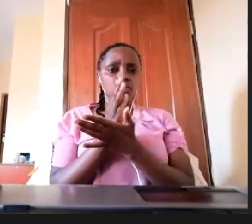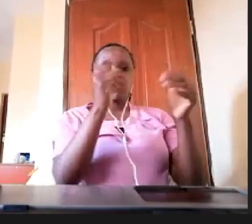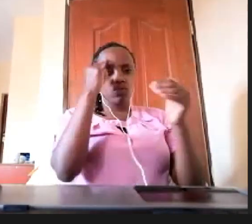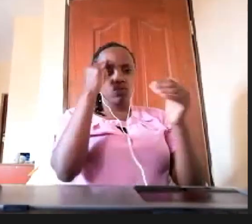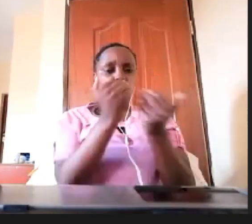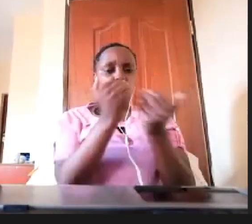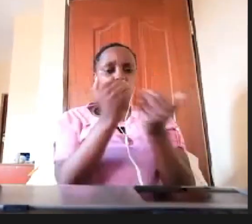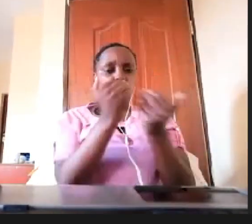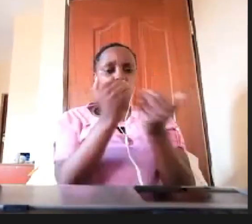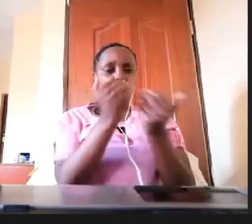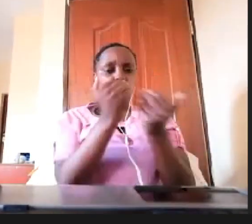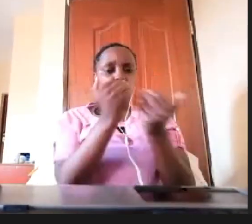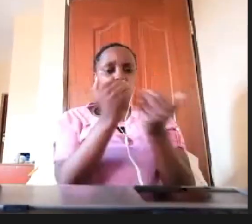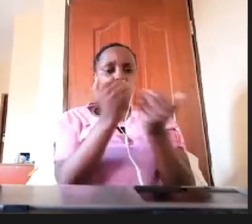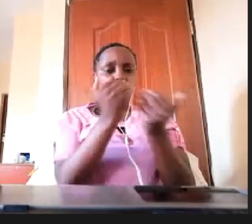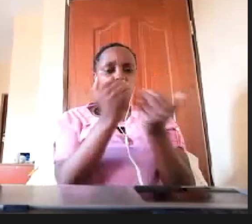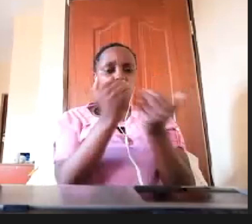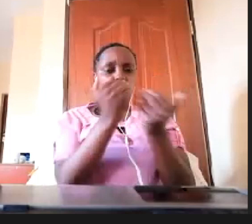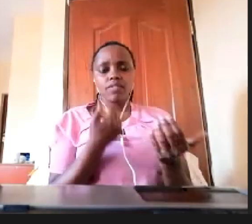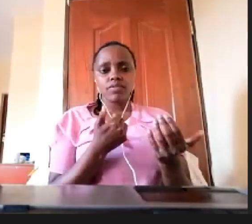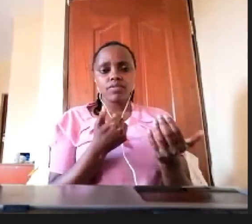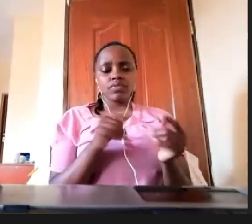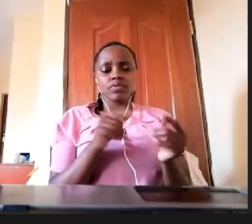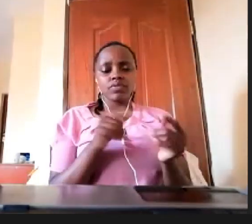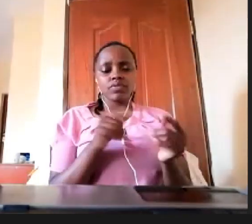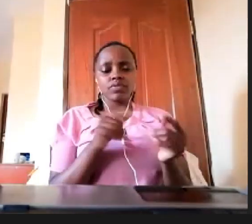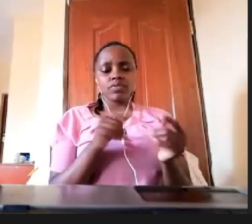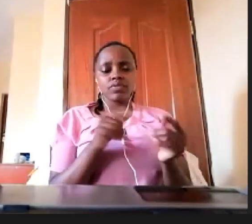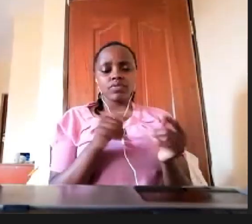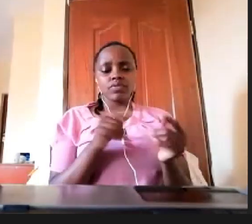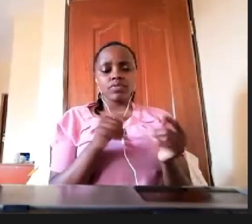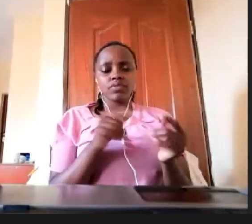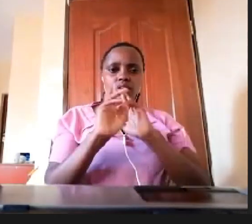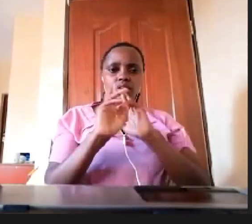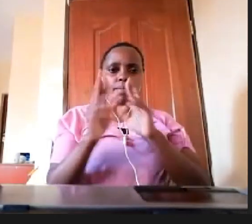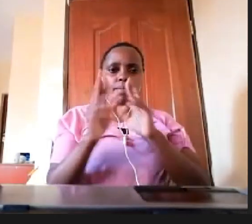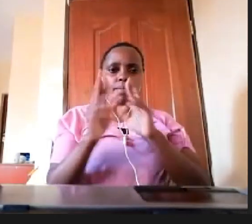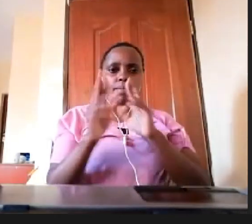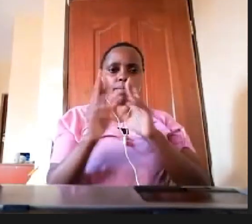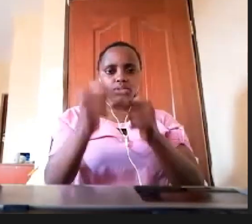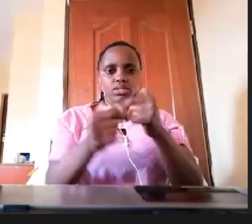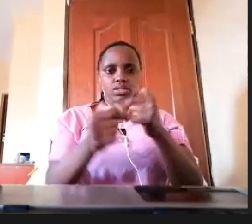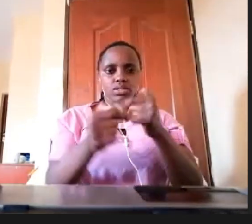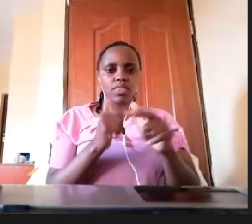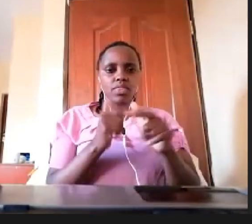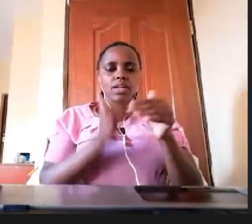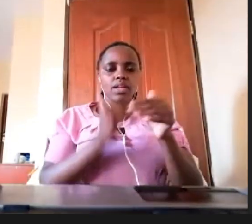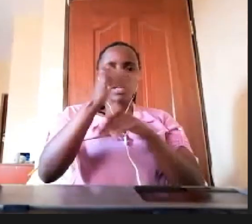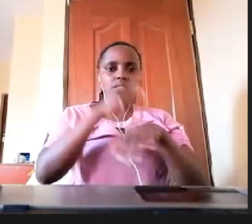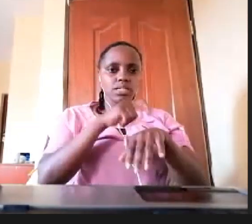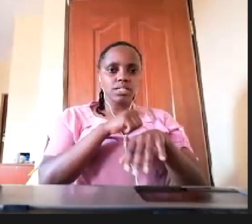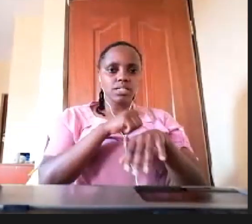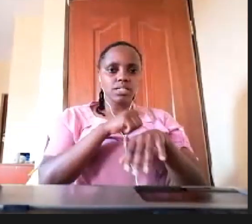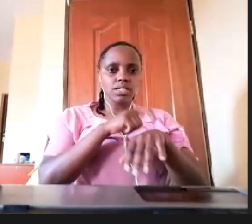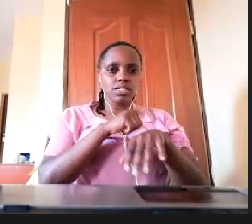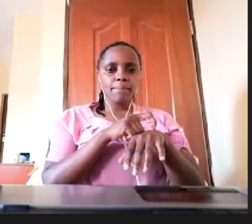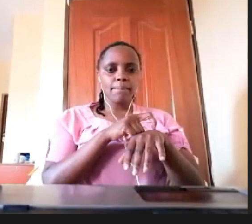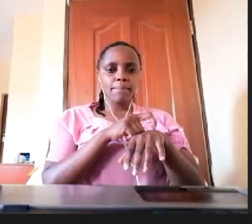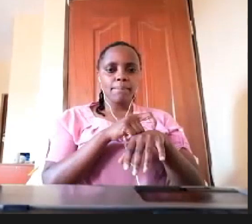that the categories of children that are usually left behind are part and parcel of the reporting process. So the next